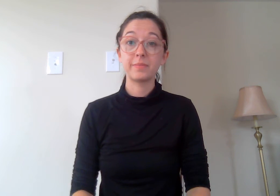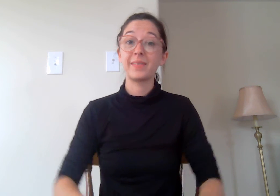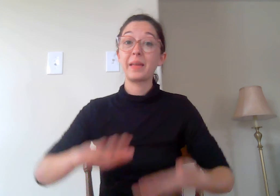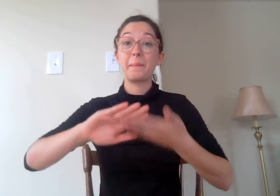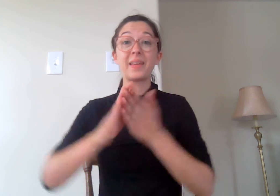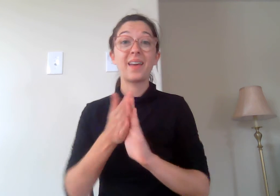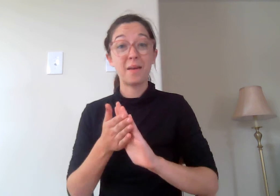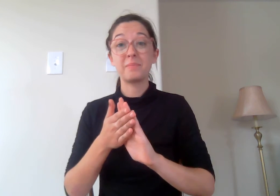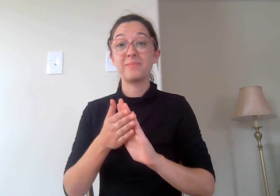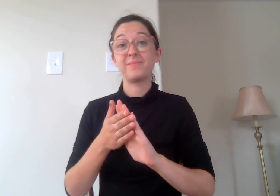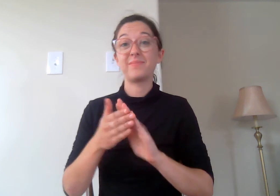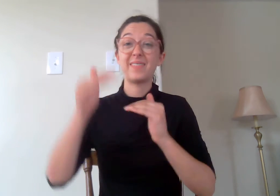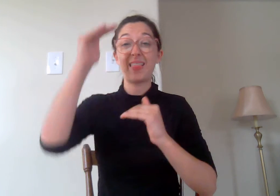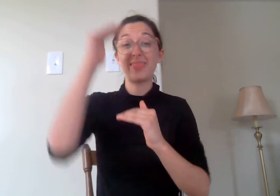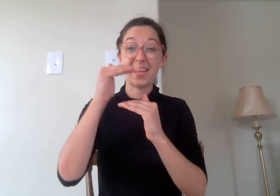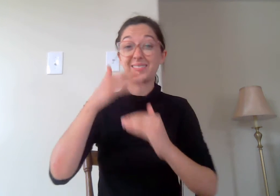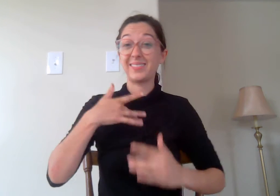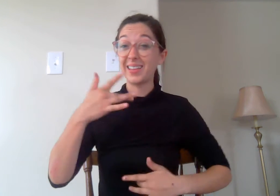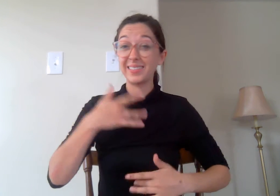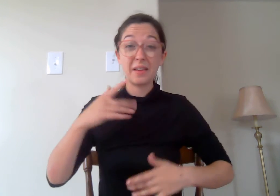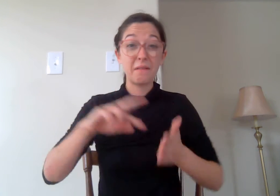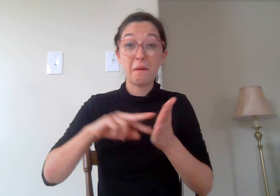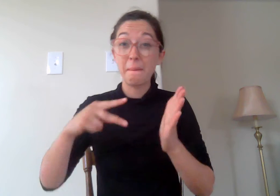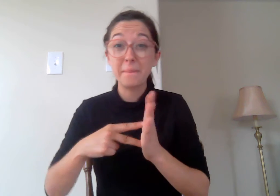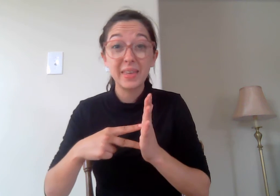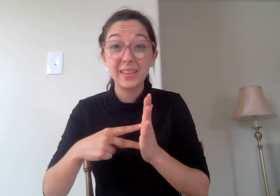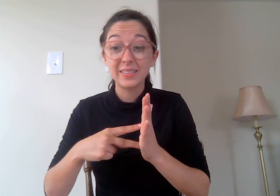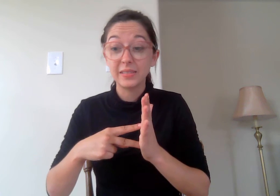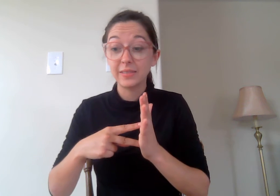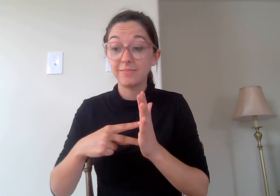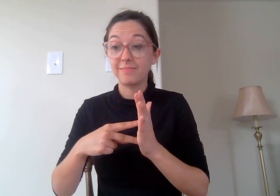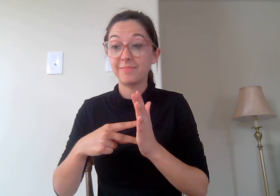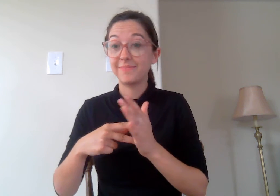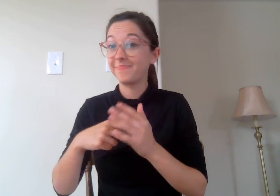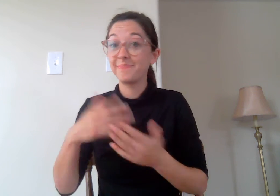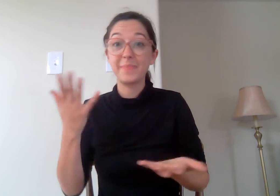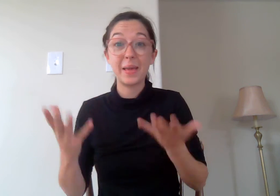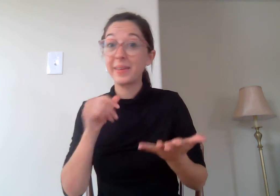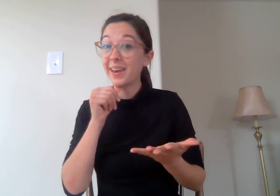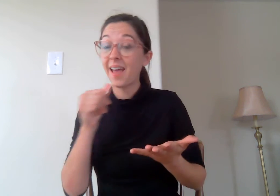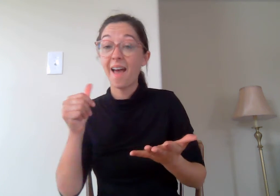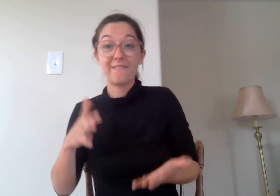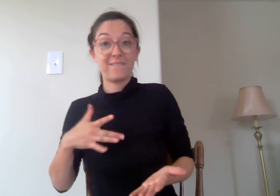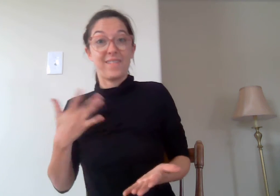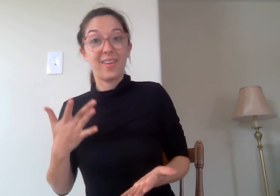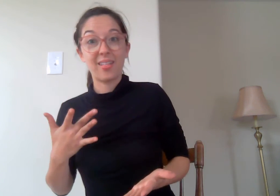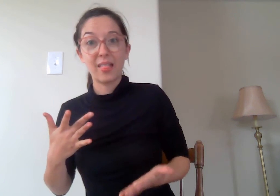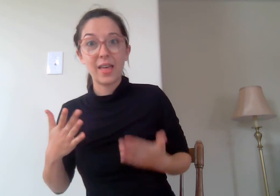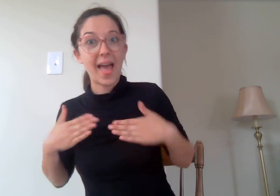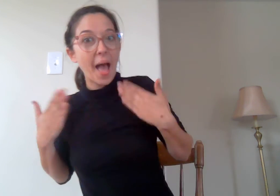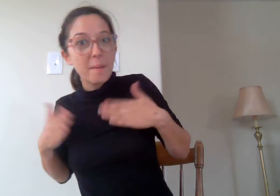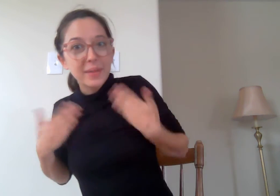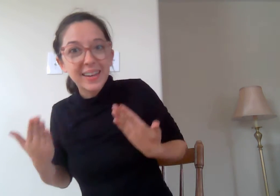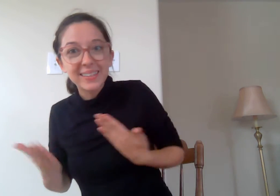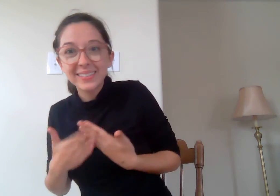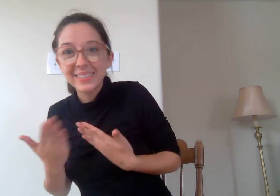the excitatory neurotransmitters to be secreted, you're just not getting those anymore, which a lot of